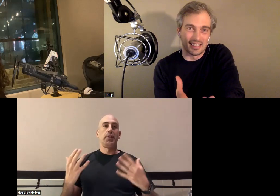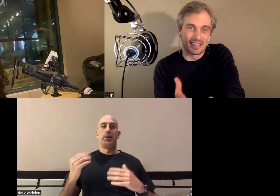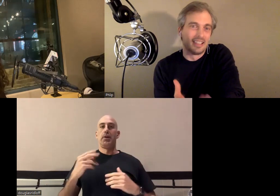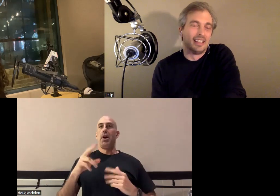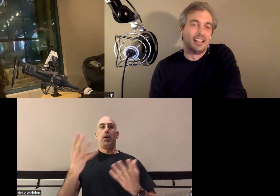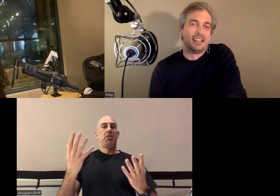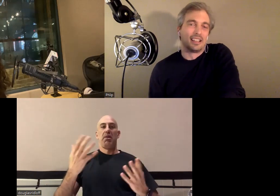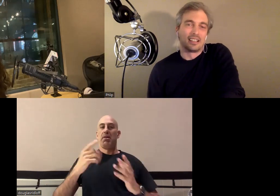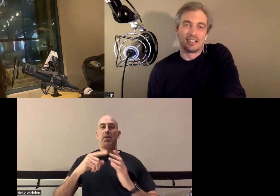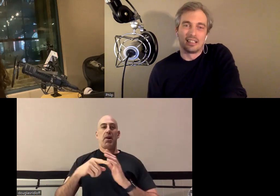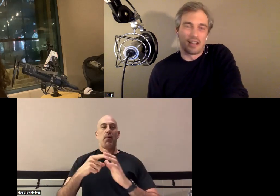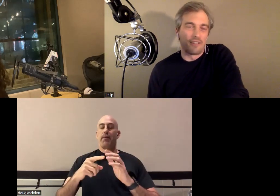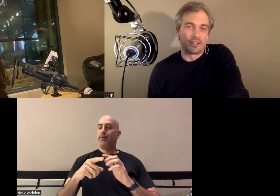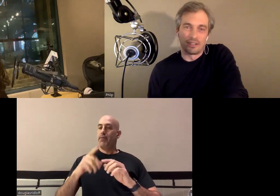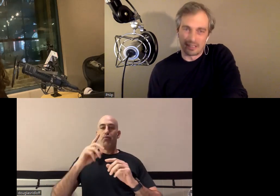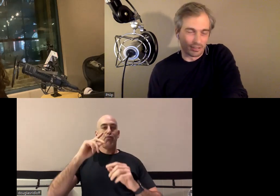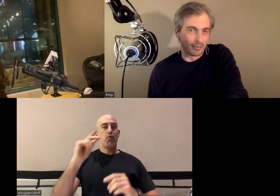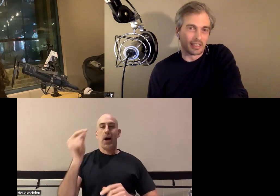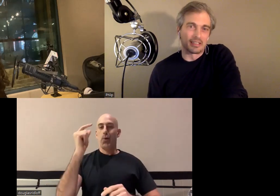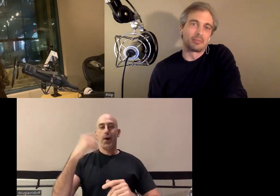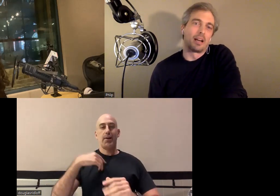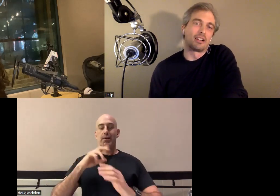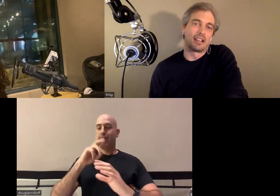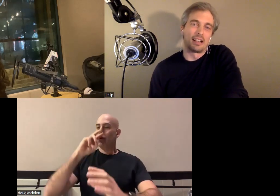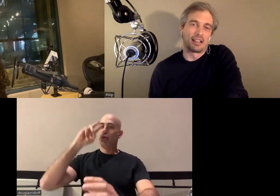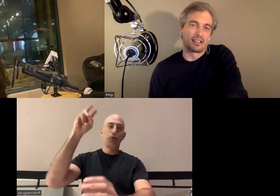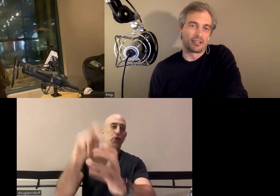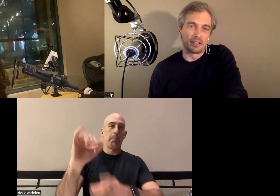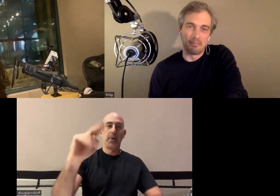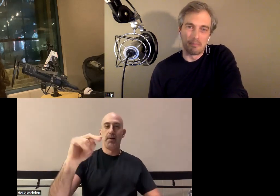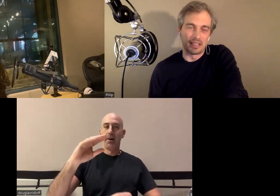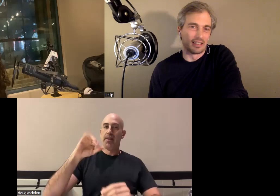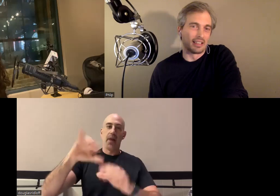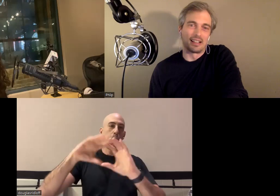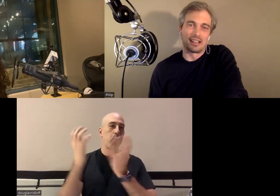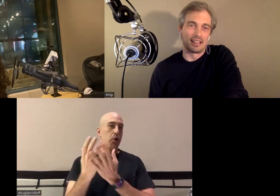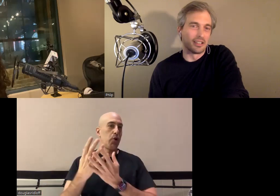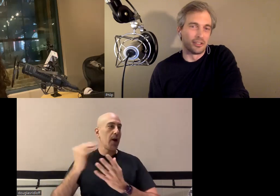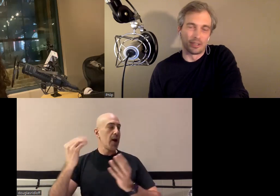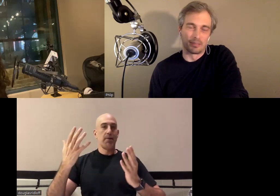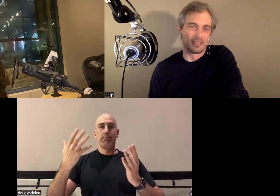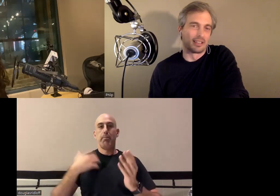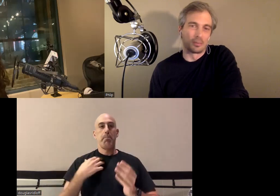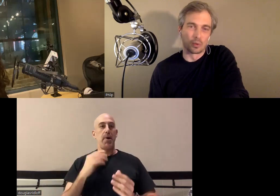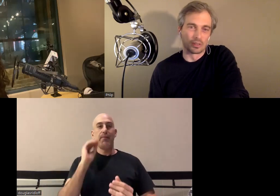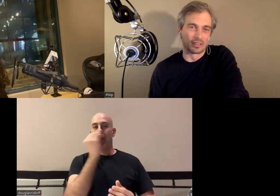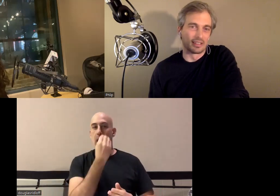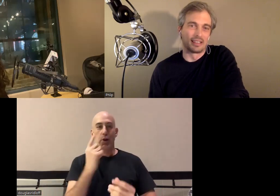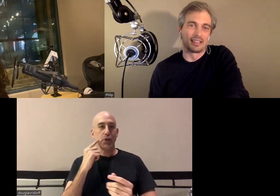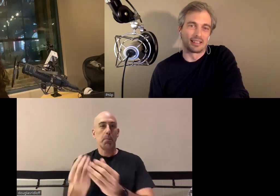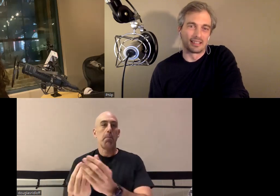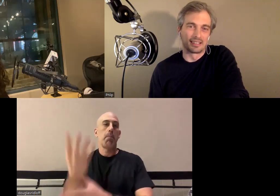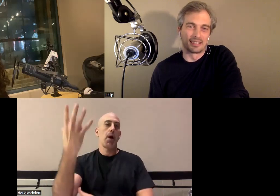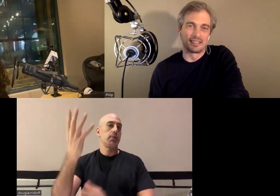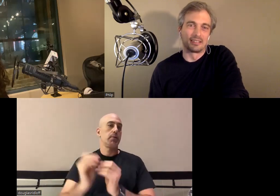that's what that looks like. You know, I found it incredibly inspiring, and immediately I jumped into that